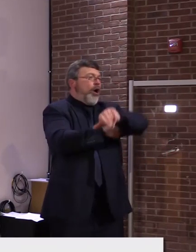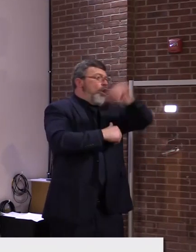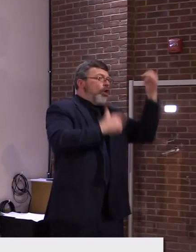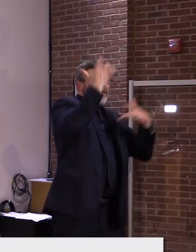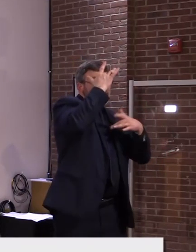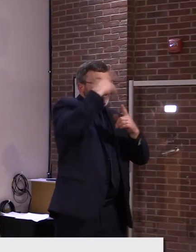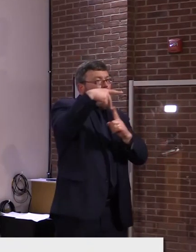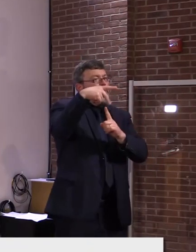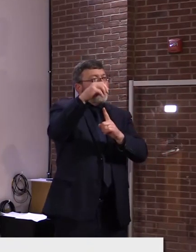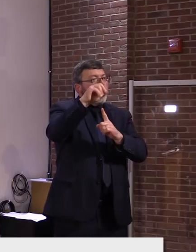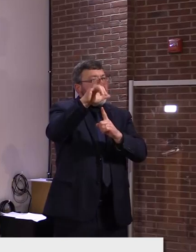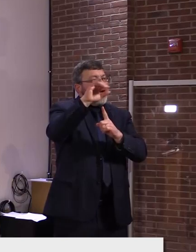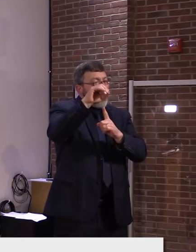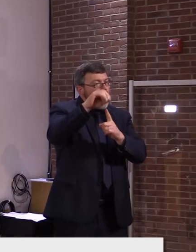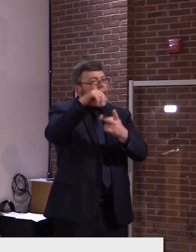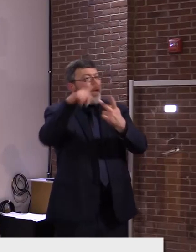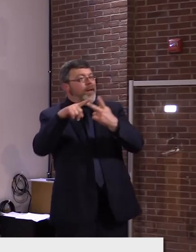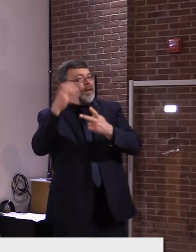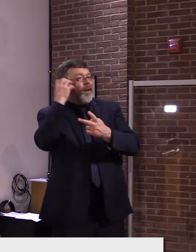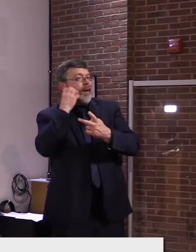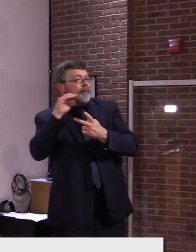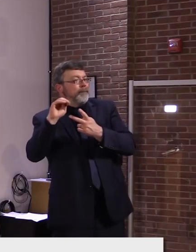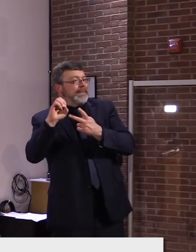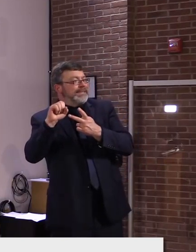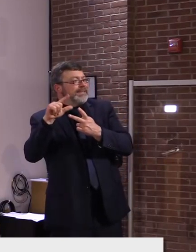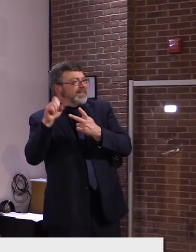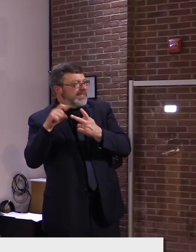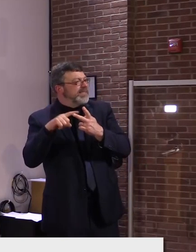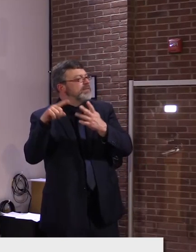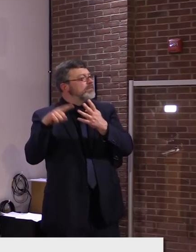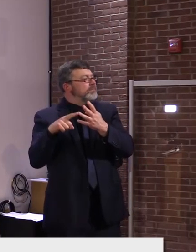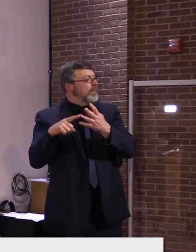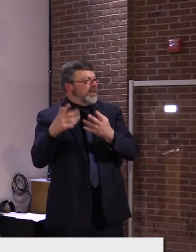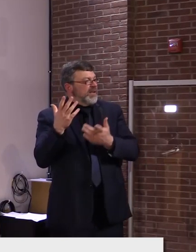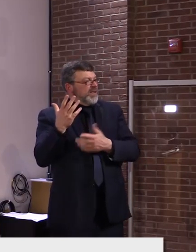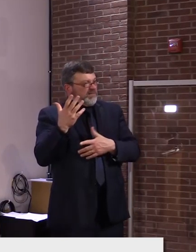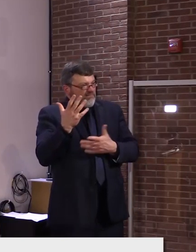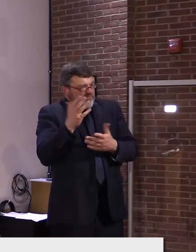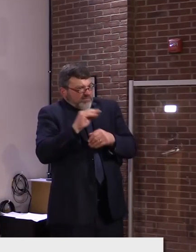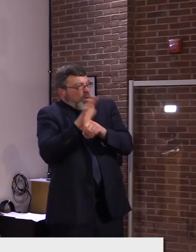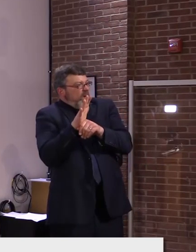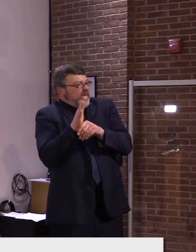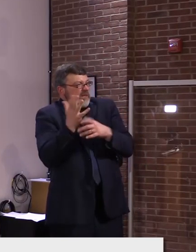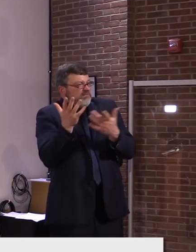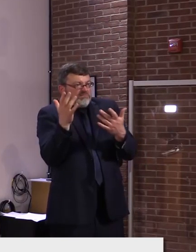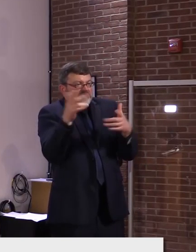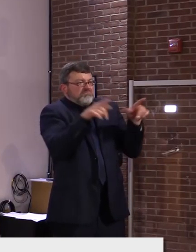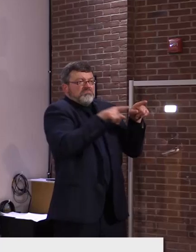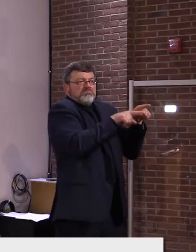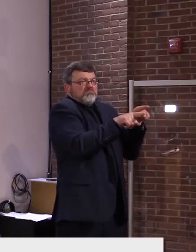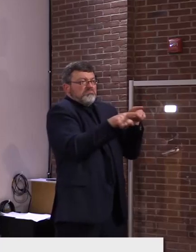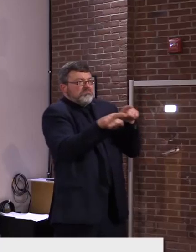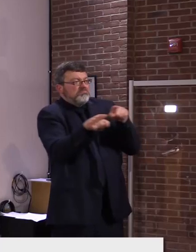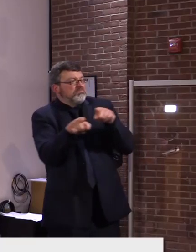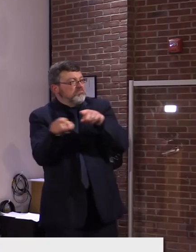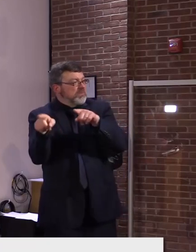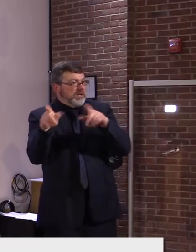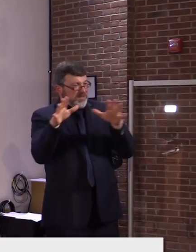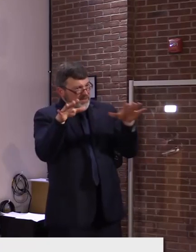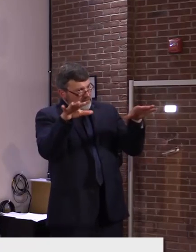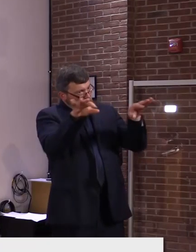now. Not only is our state safer, but we'll be in a better position this fall and winter, when we're back indoors